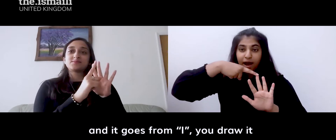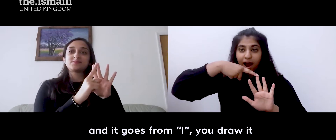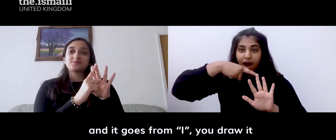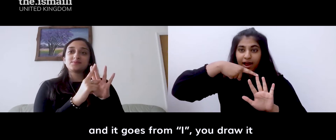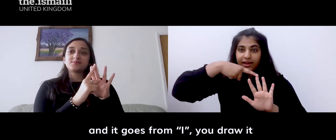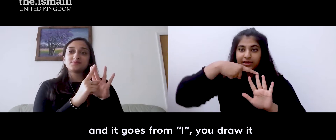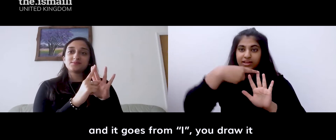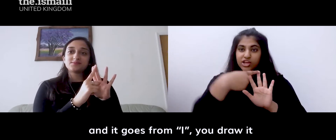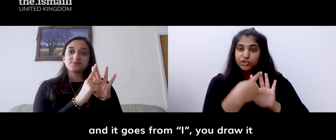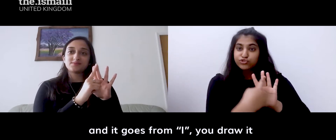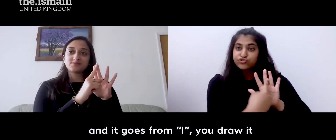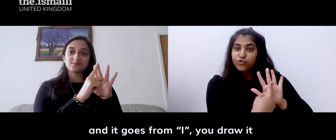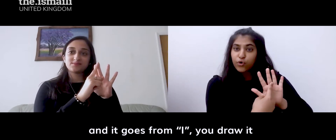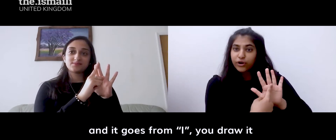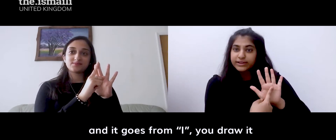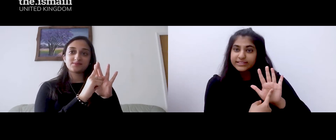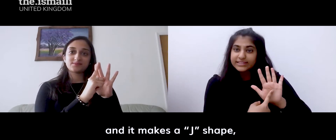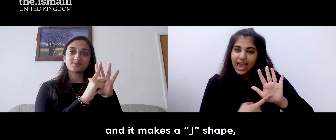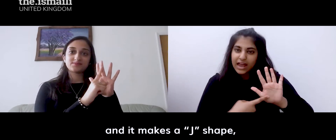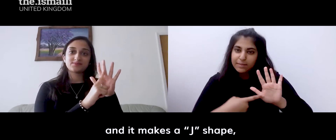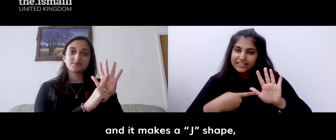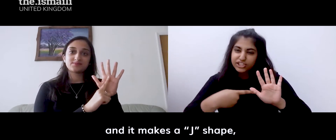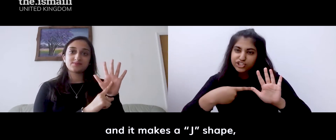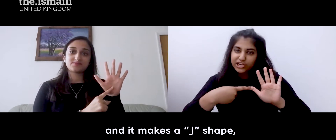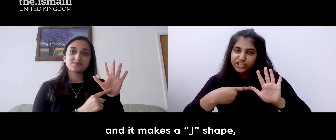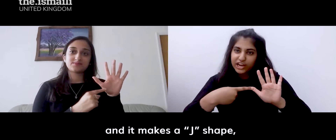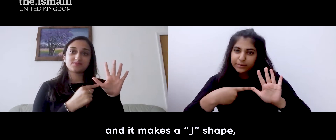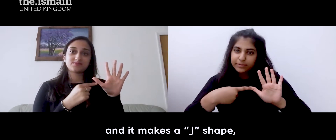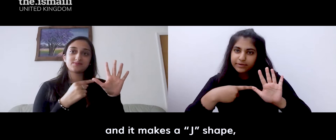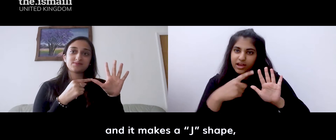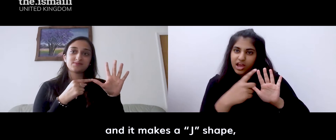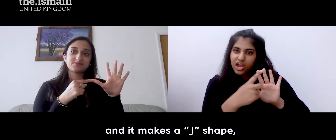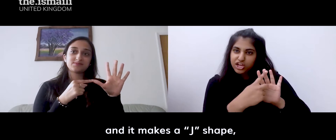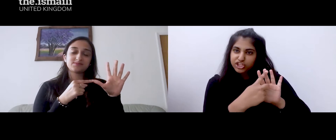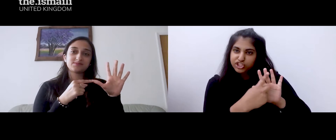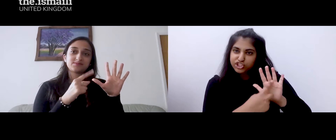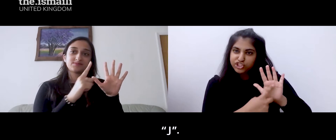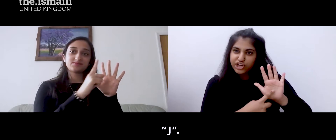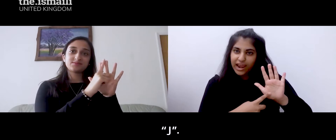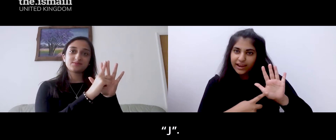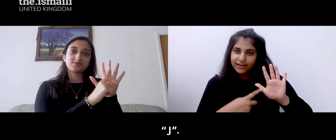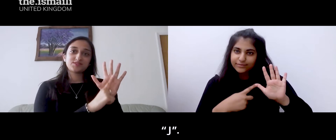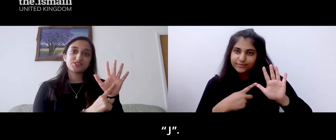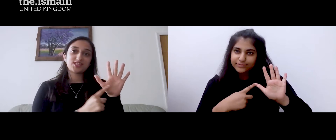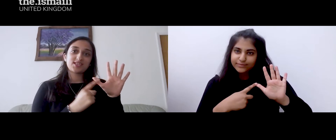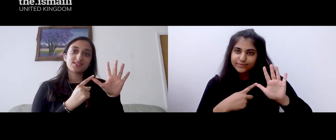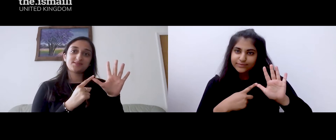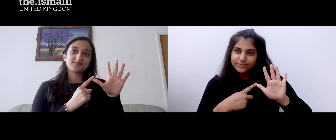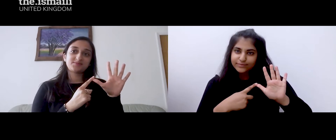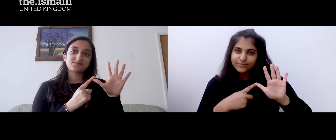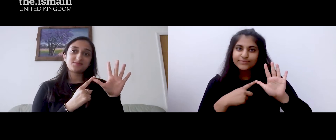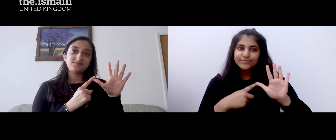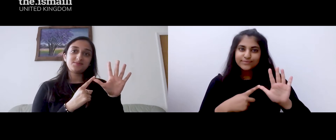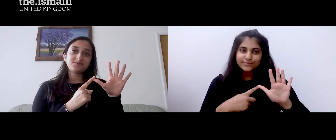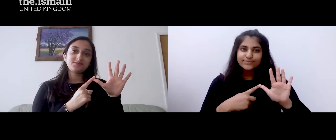from I, you draw it, and it makes a J shape. J.